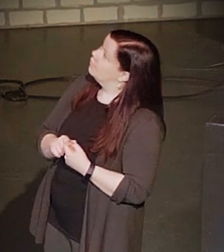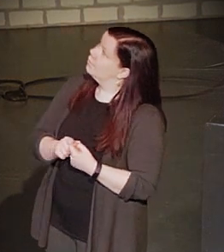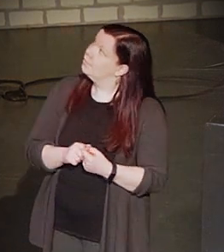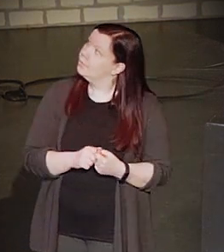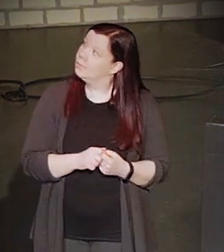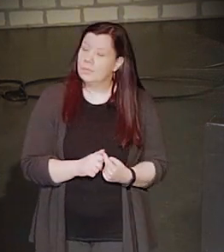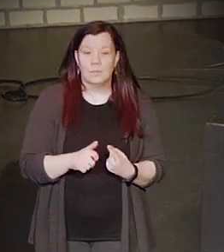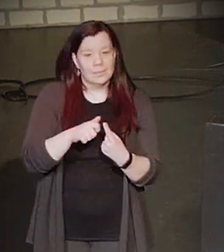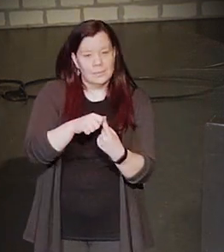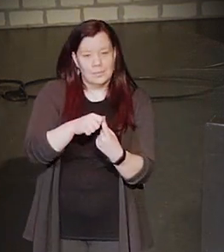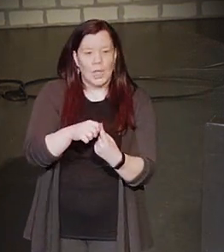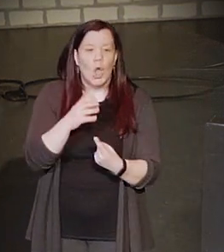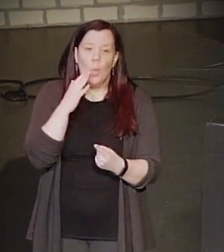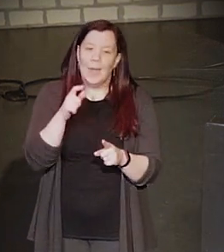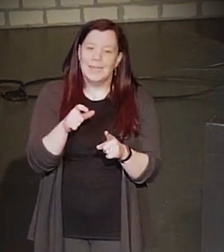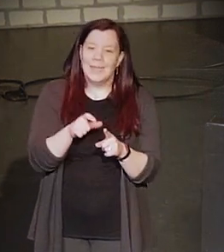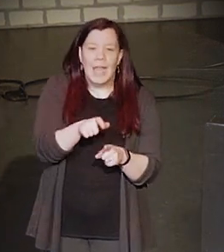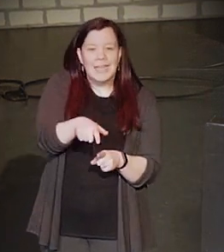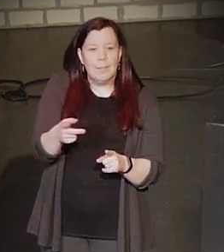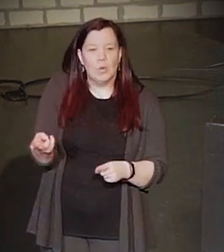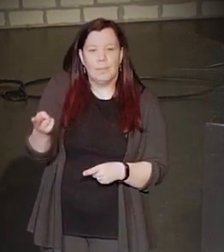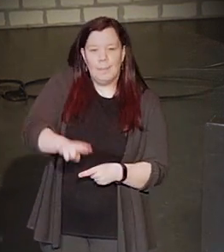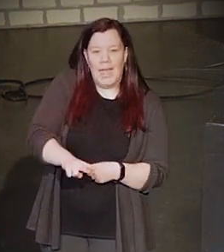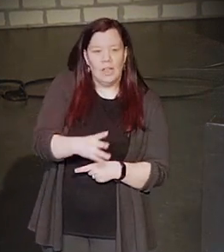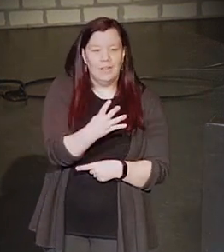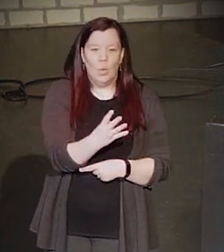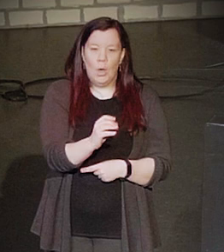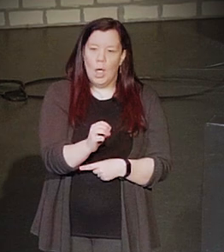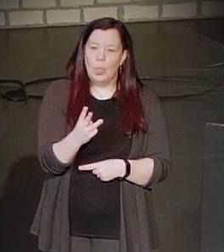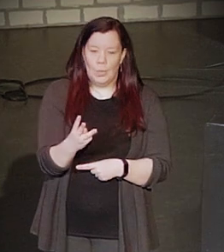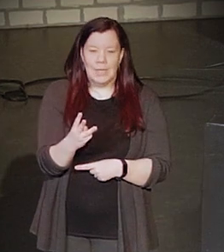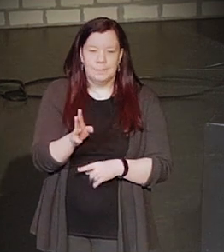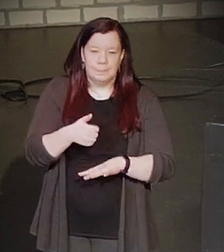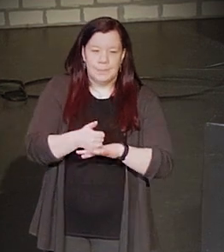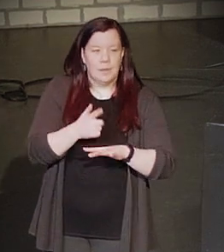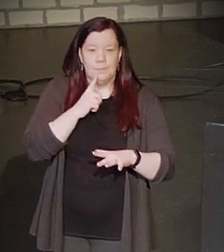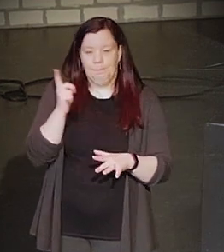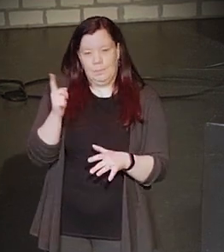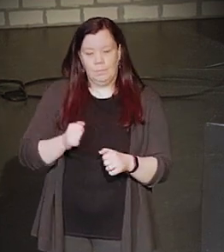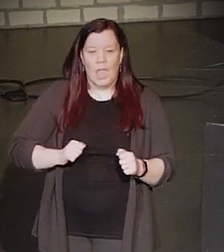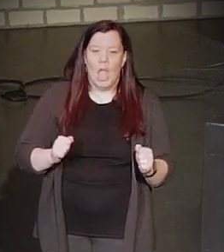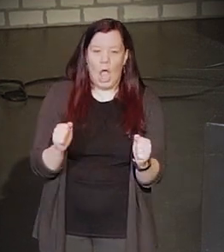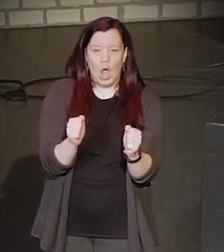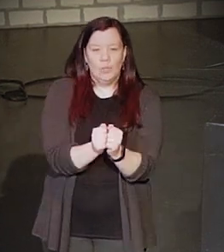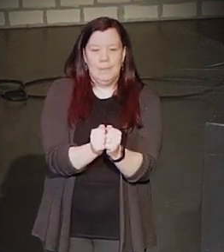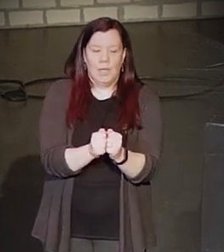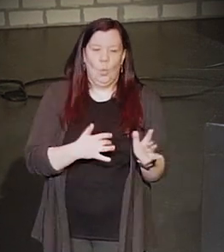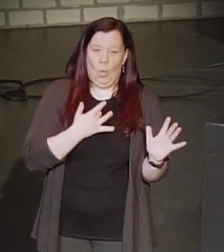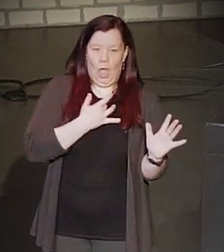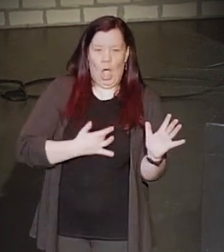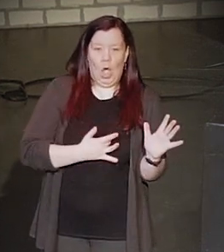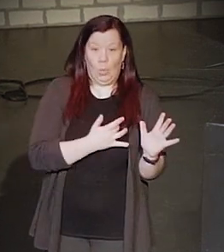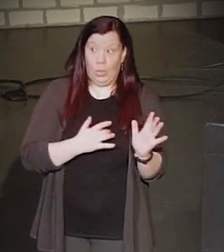There was, when democracy was reinstated in 403, what's known as an agreement, or indeed an oath,